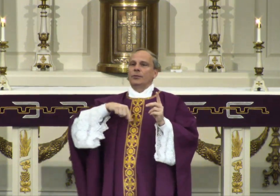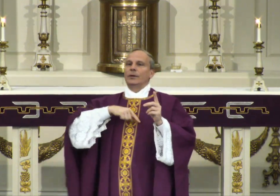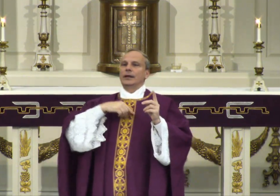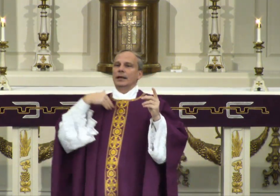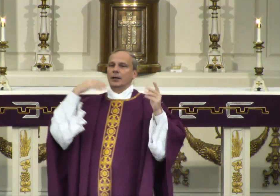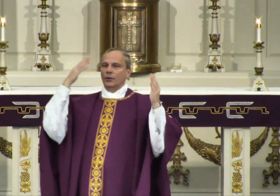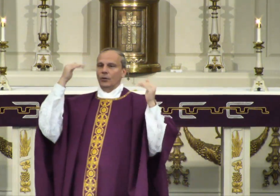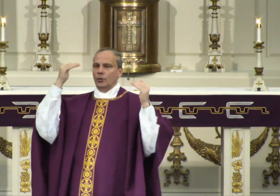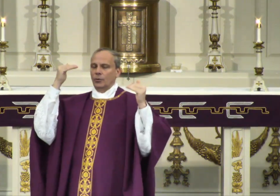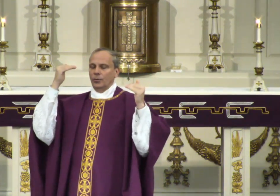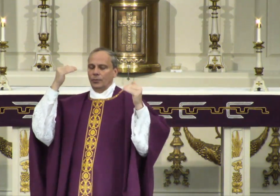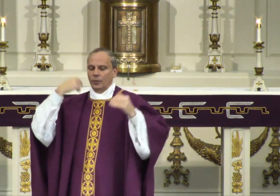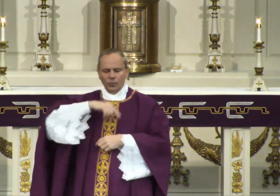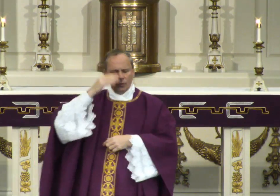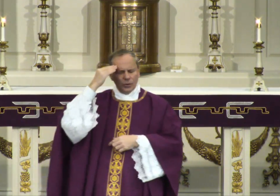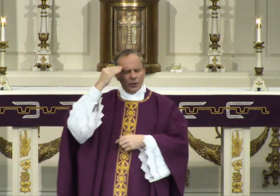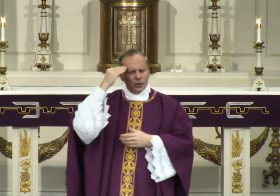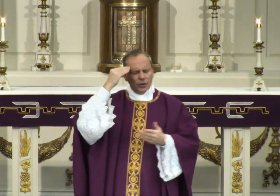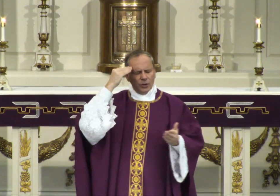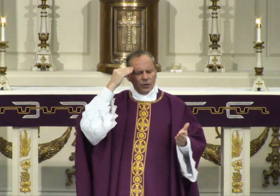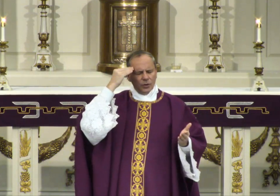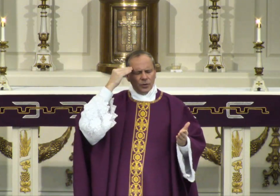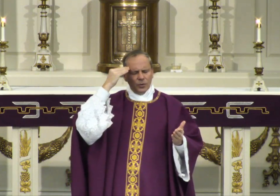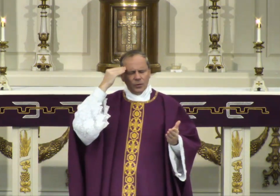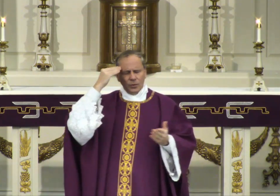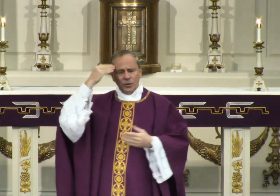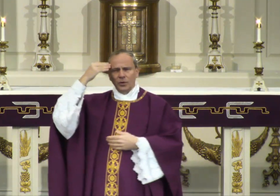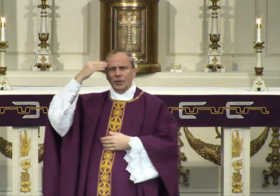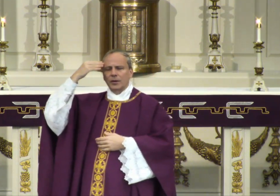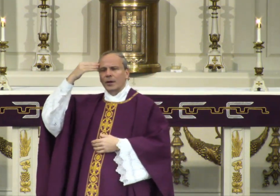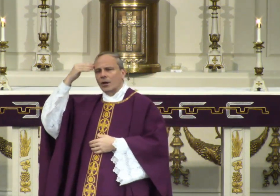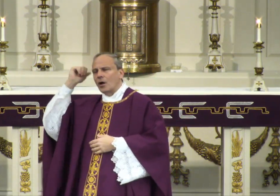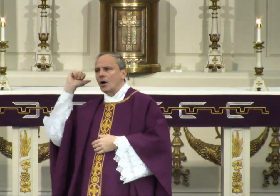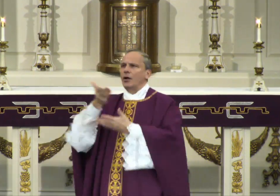we were stuck in our suffering and in our fear.